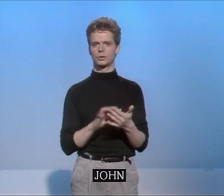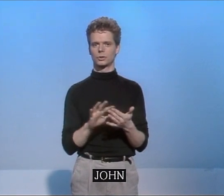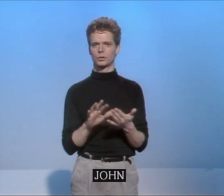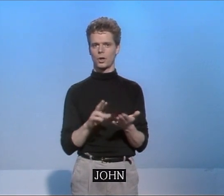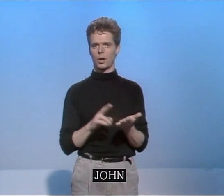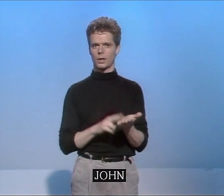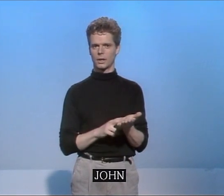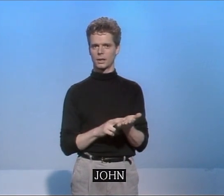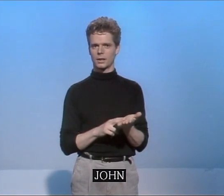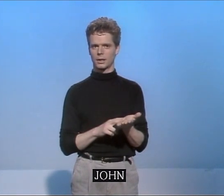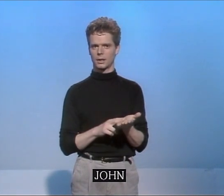John,